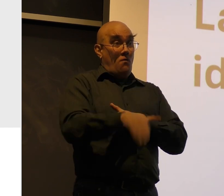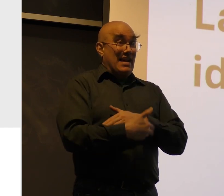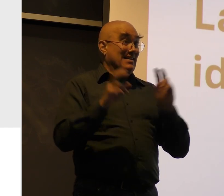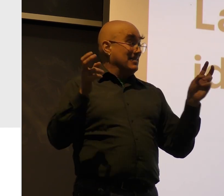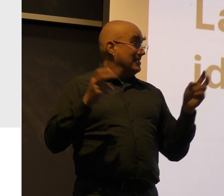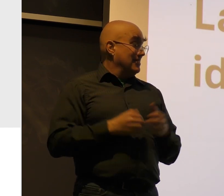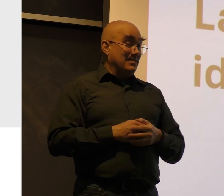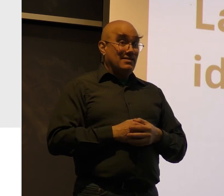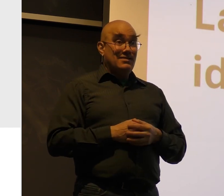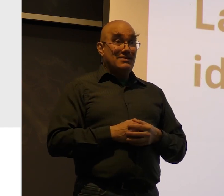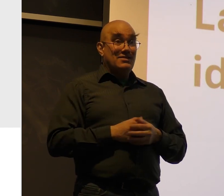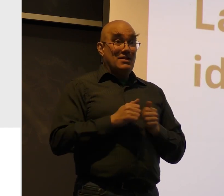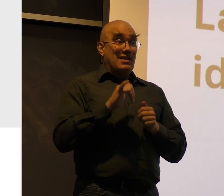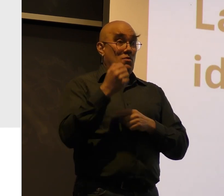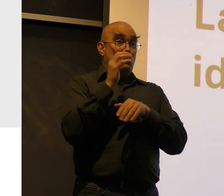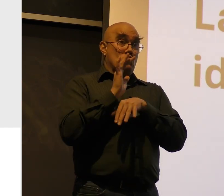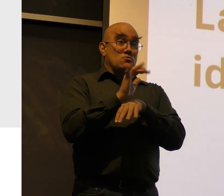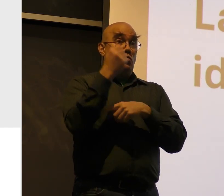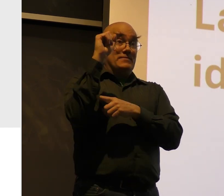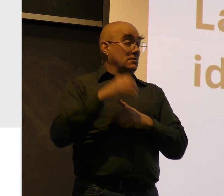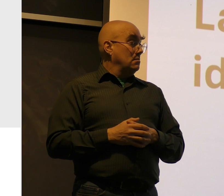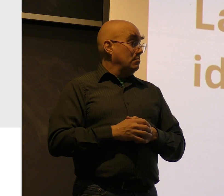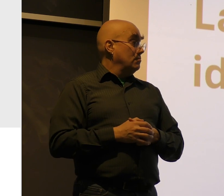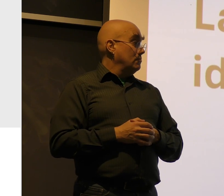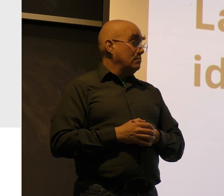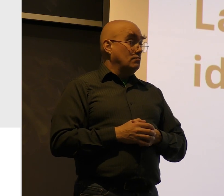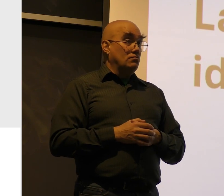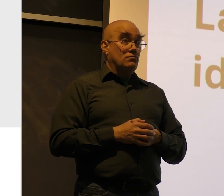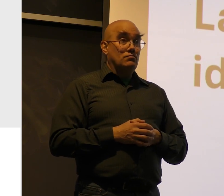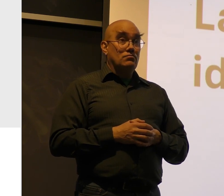it becomes that much bigger just overnight with that grassroots movement.